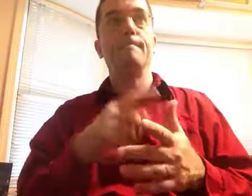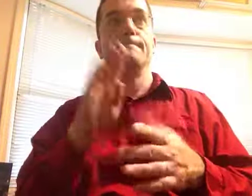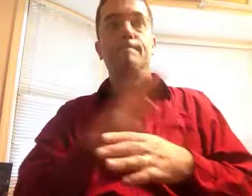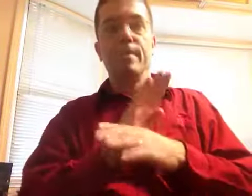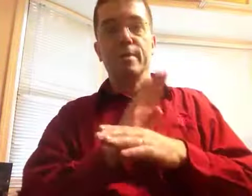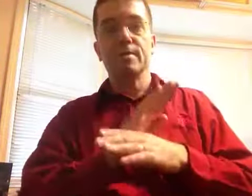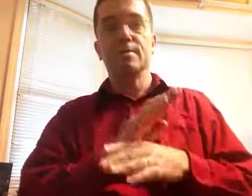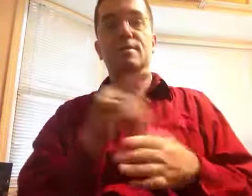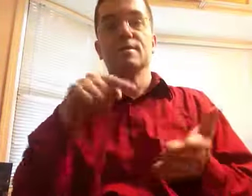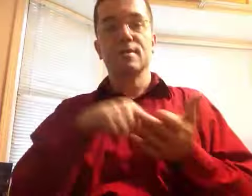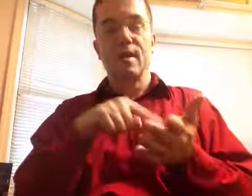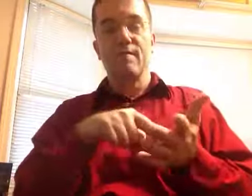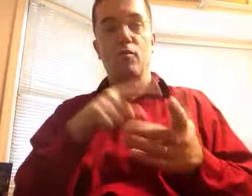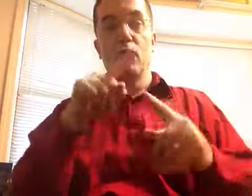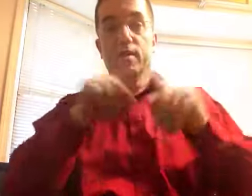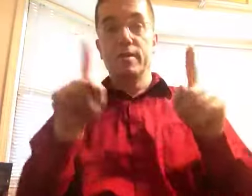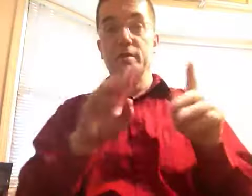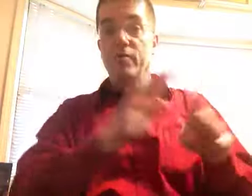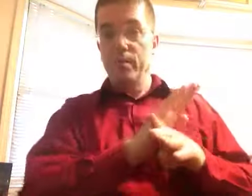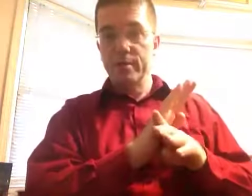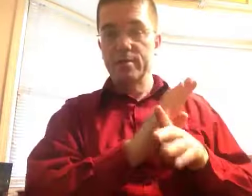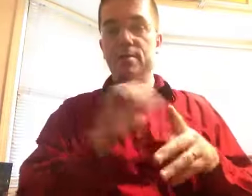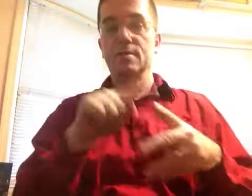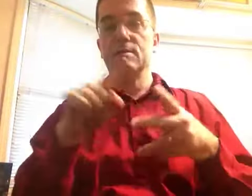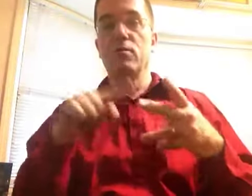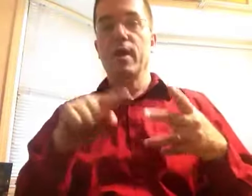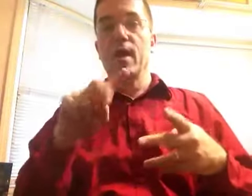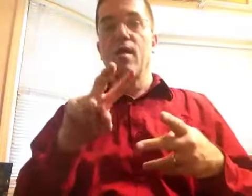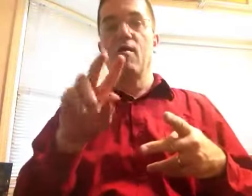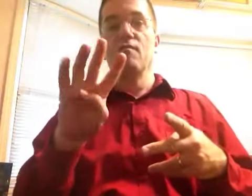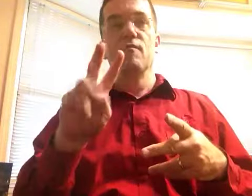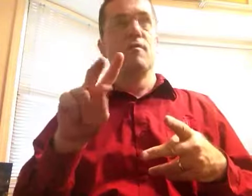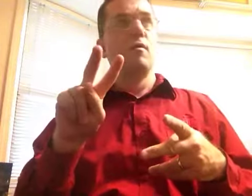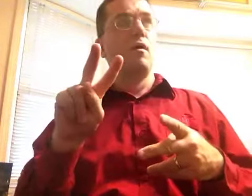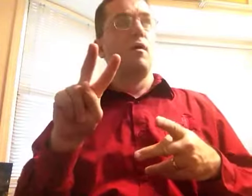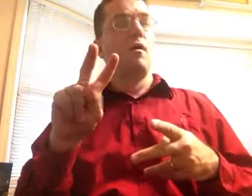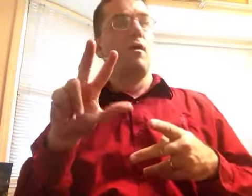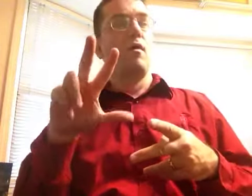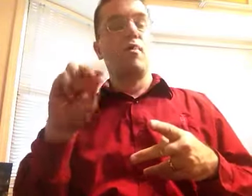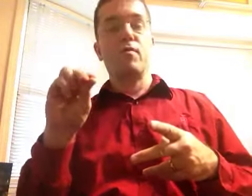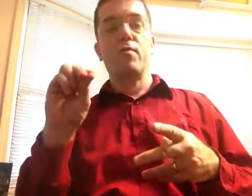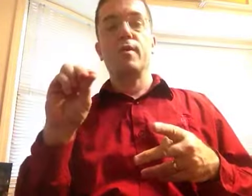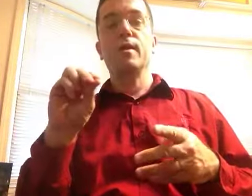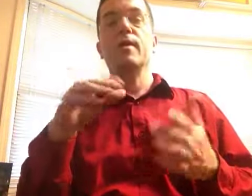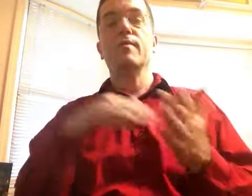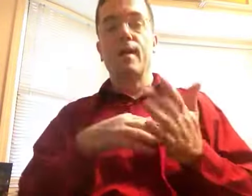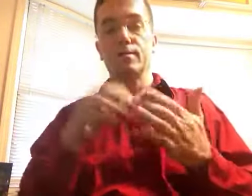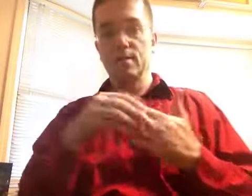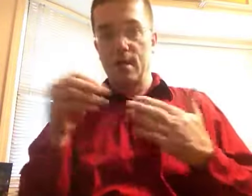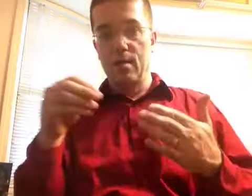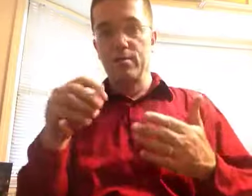money. We have $32,000 in credit card debt from our flooring and tile business, and we have